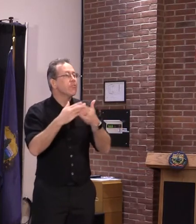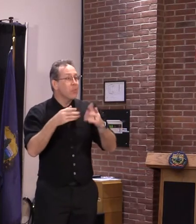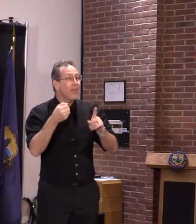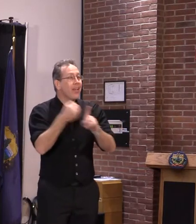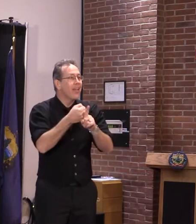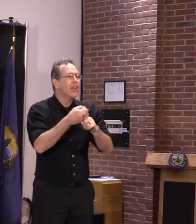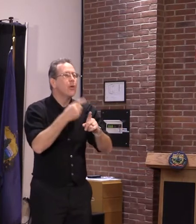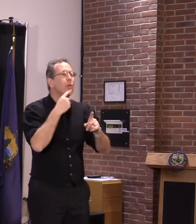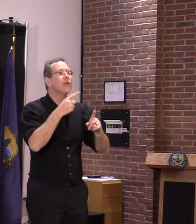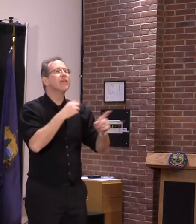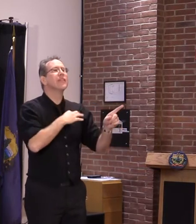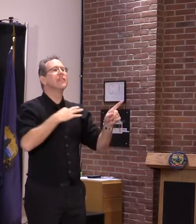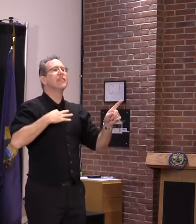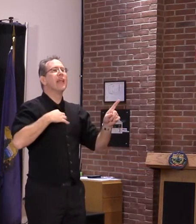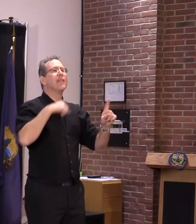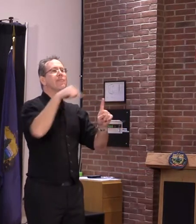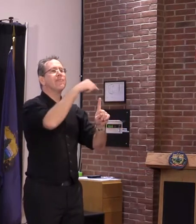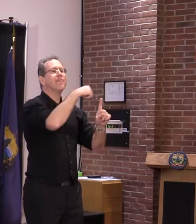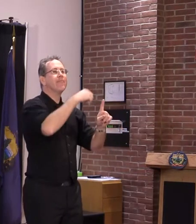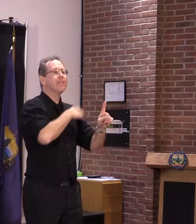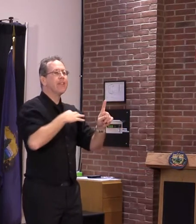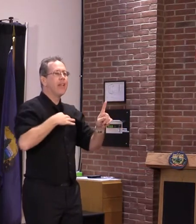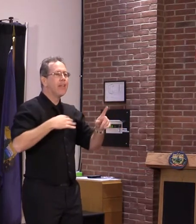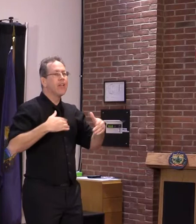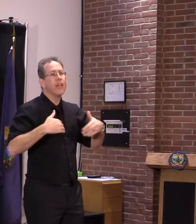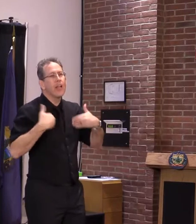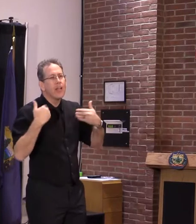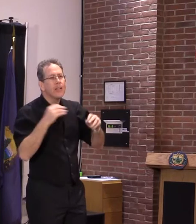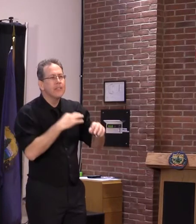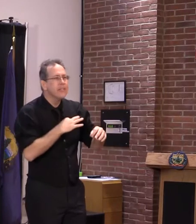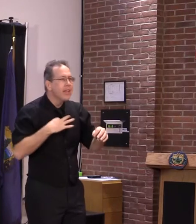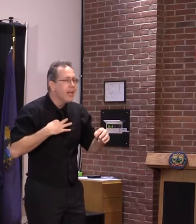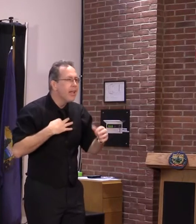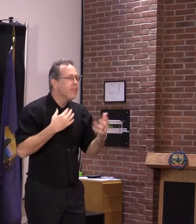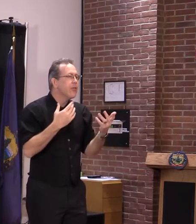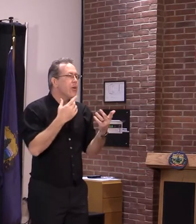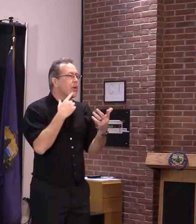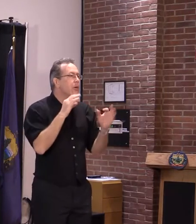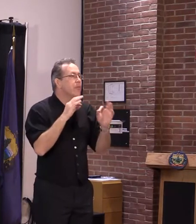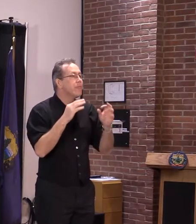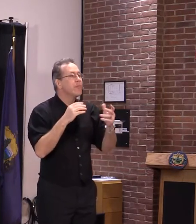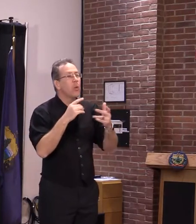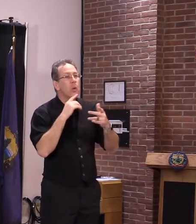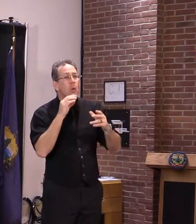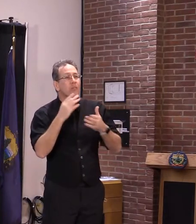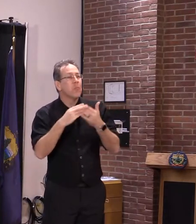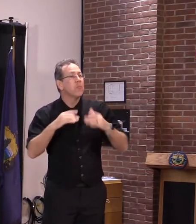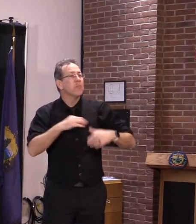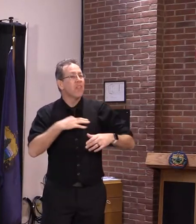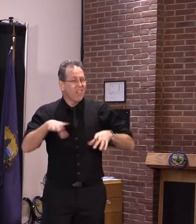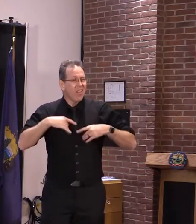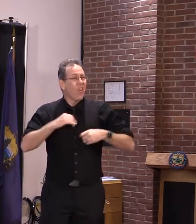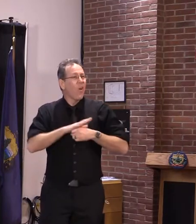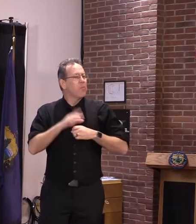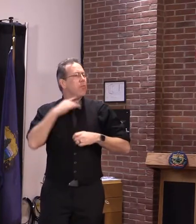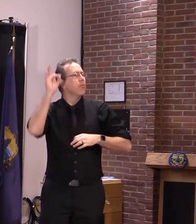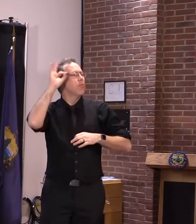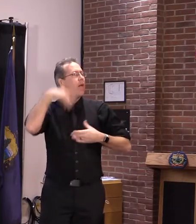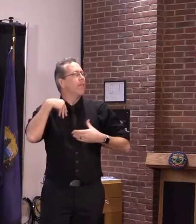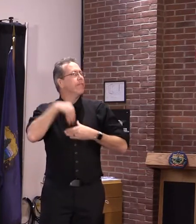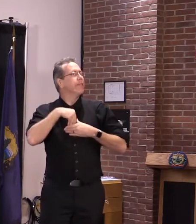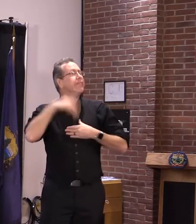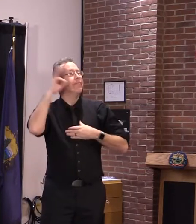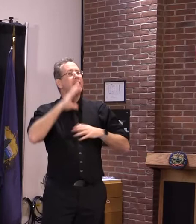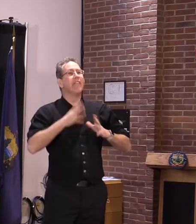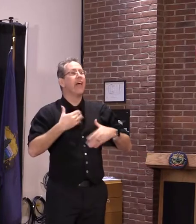and having milder illnesses, though of course it precipitates absenteeism and stresses the workforce